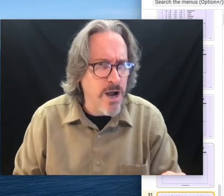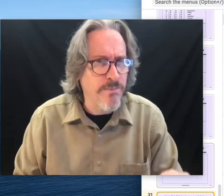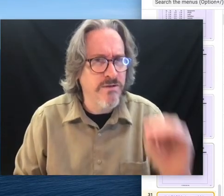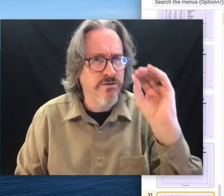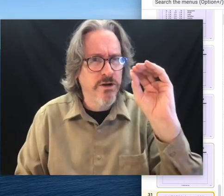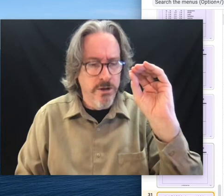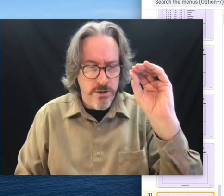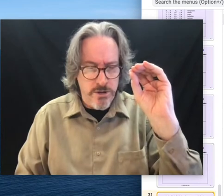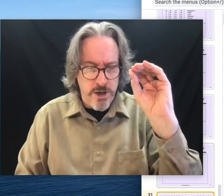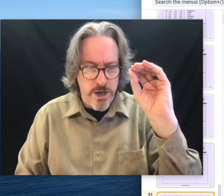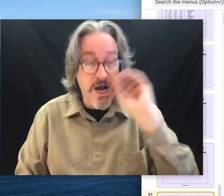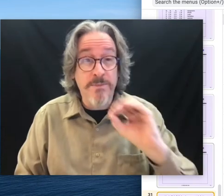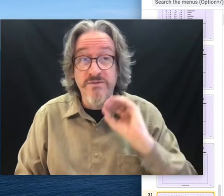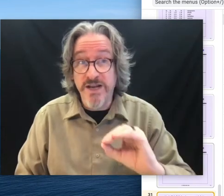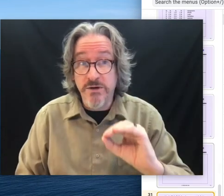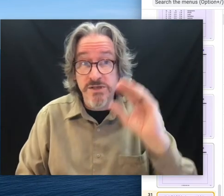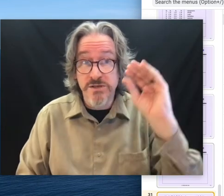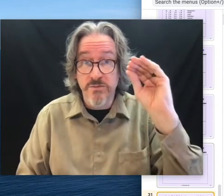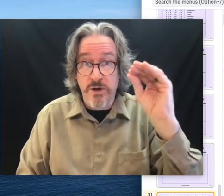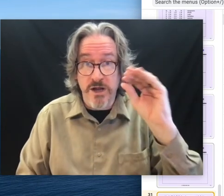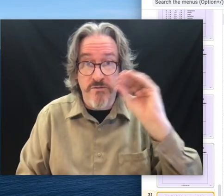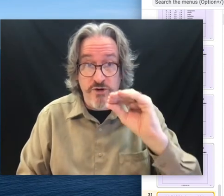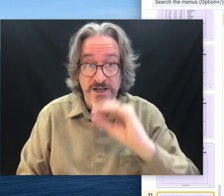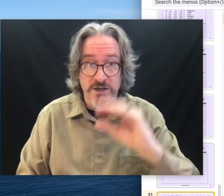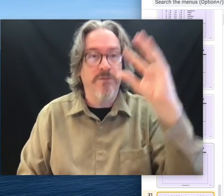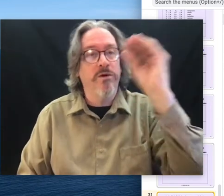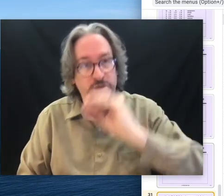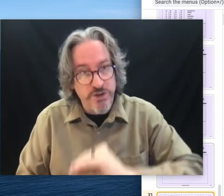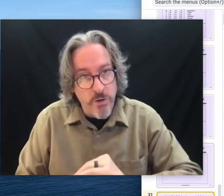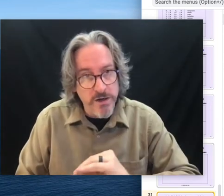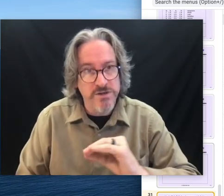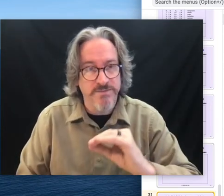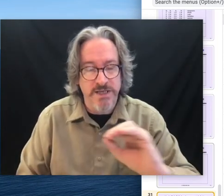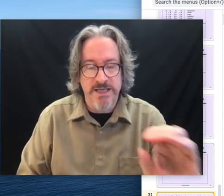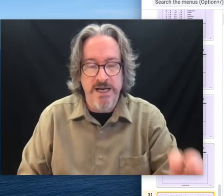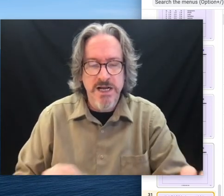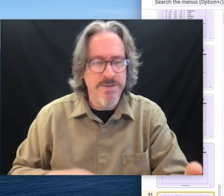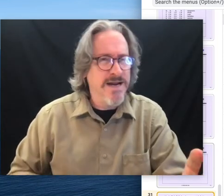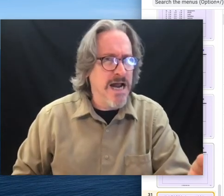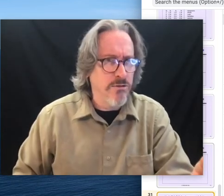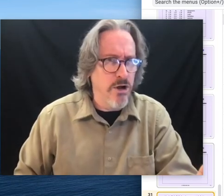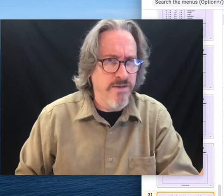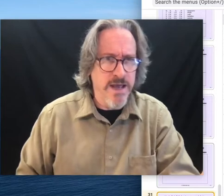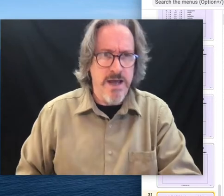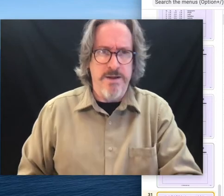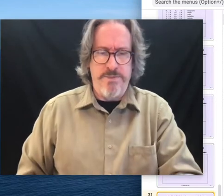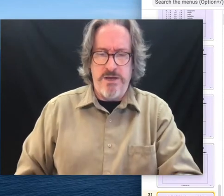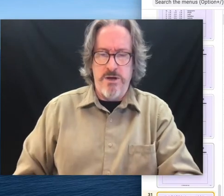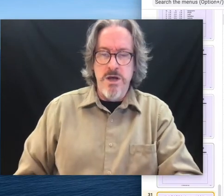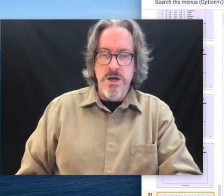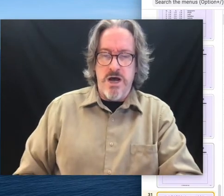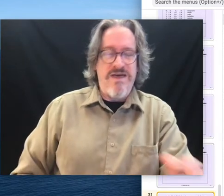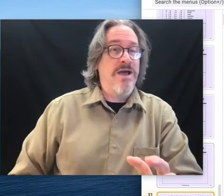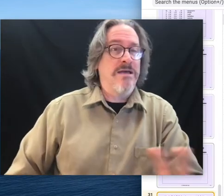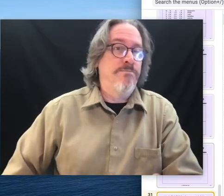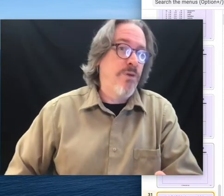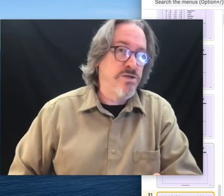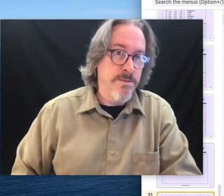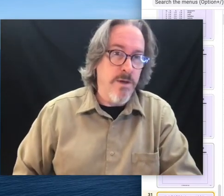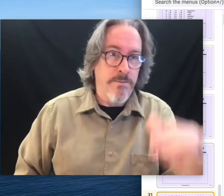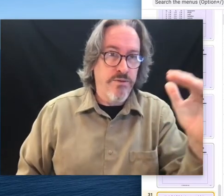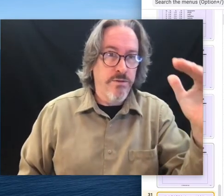do a couple of videos, for each, like one for each one or something like that, depending on how long they end up being. That way I